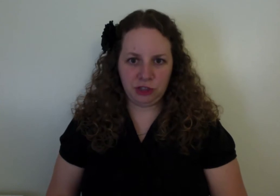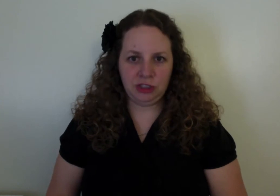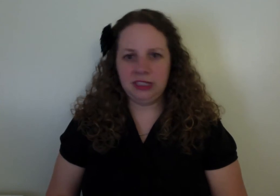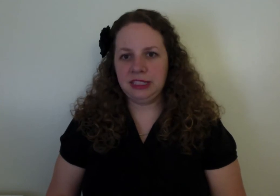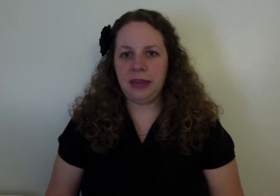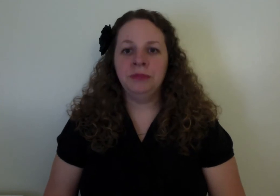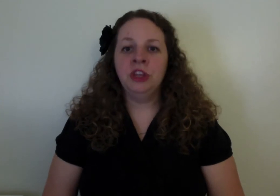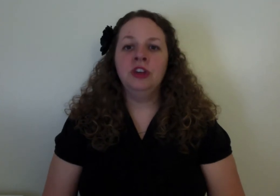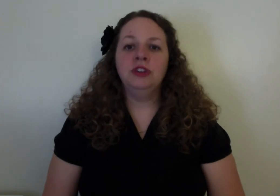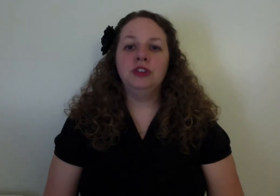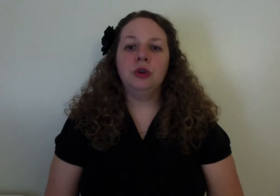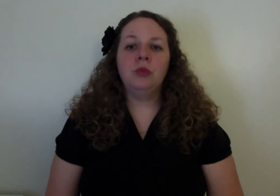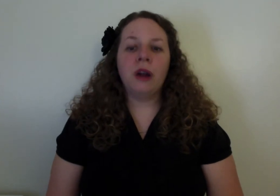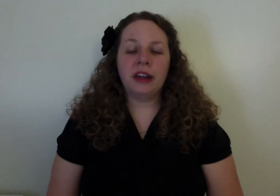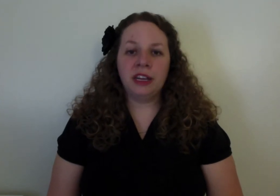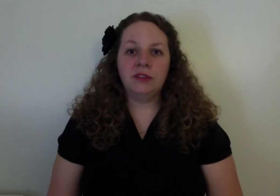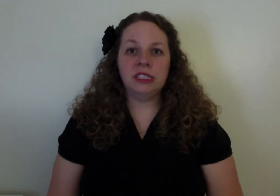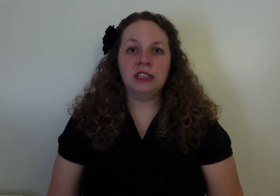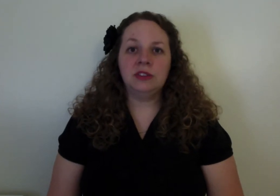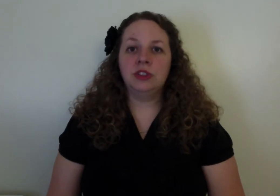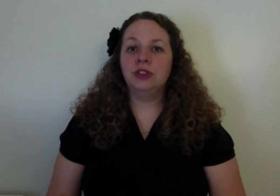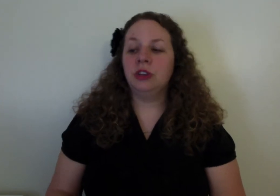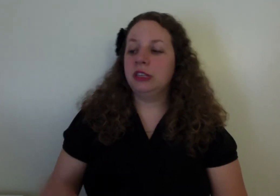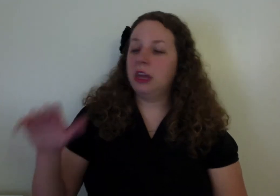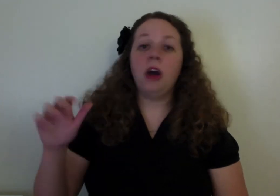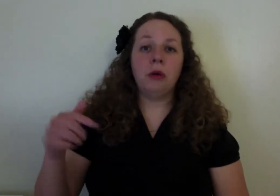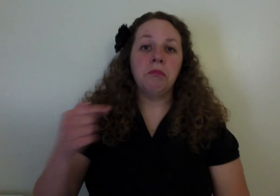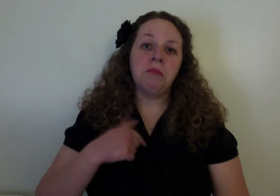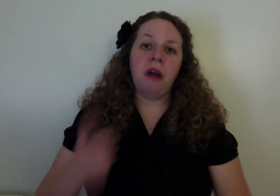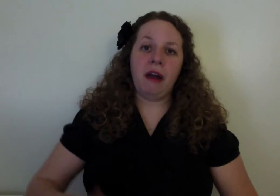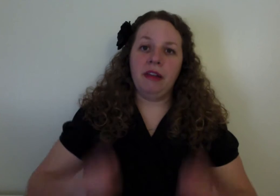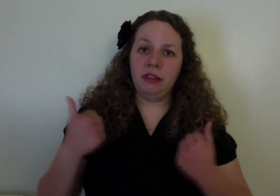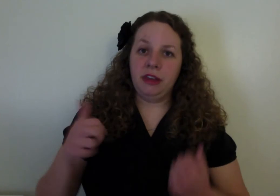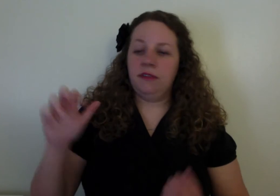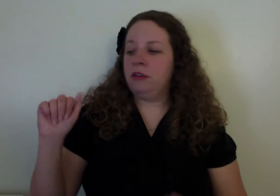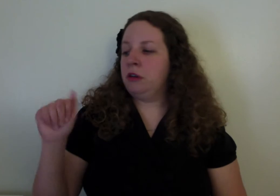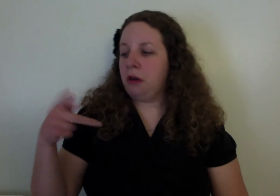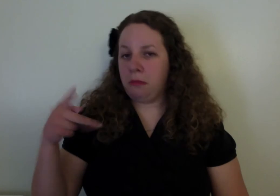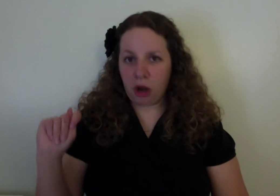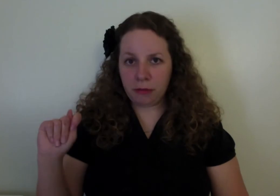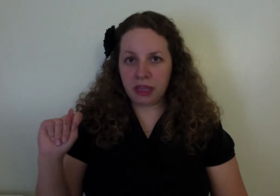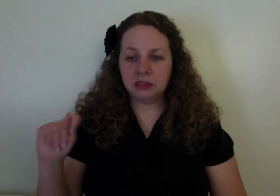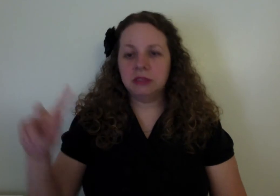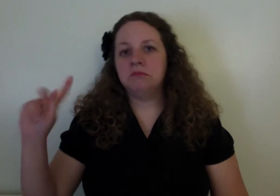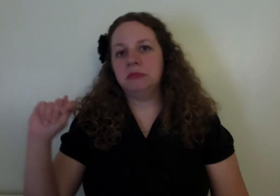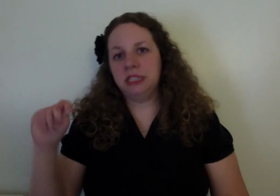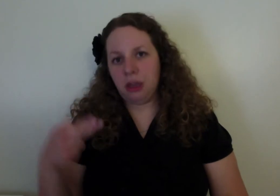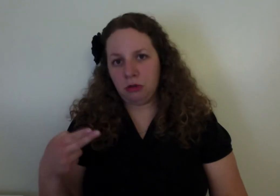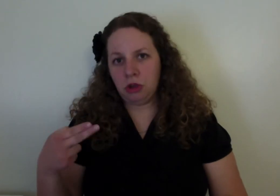questions, okay? So what kind of residence? So you could say, oh, I live apartment,